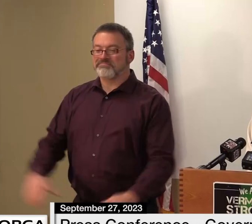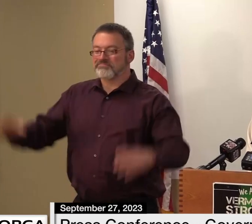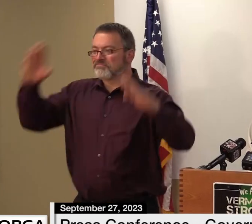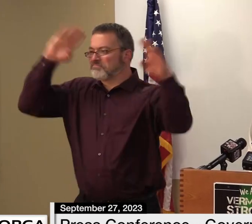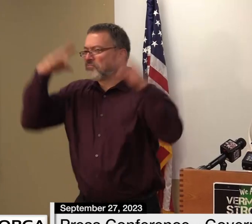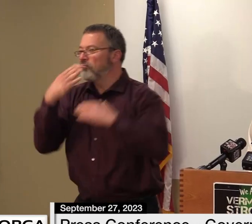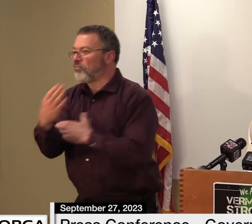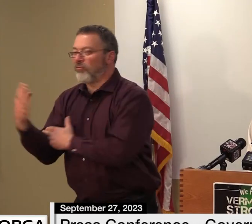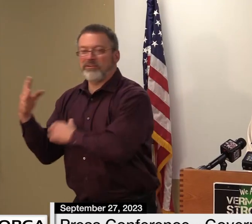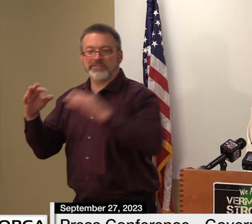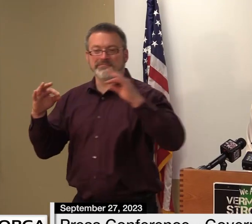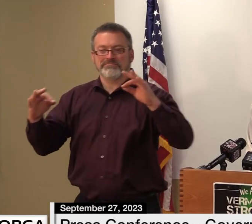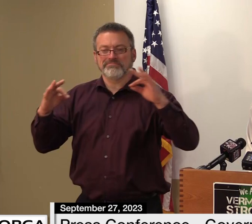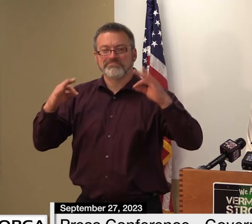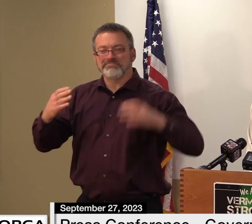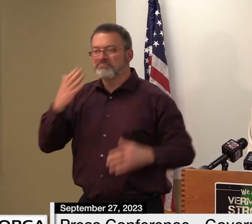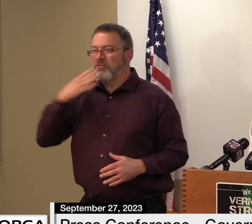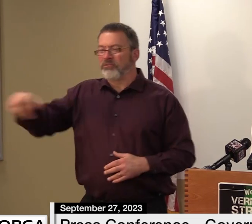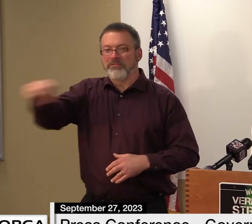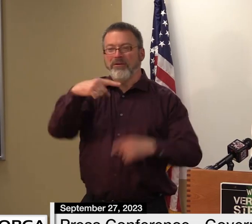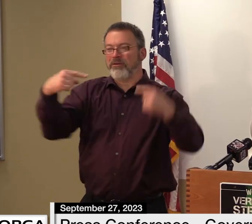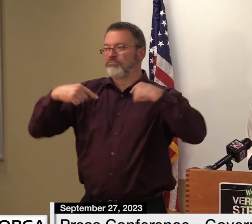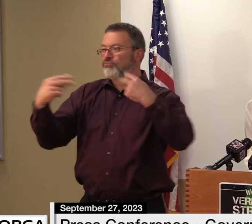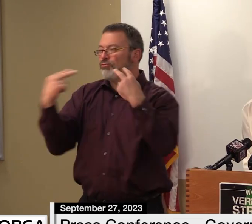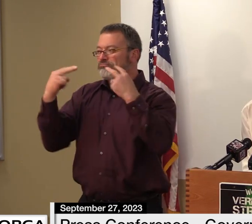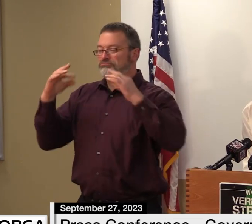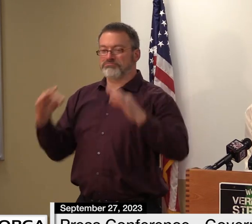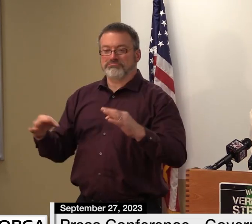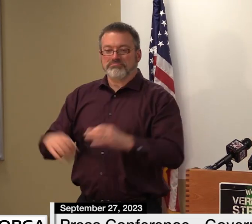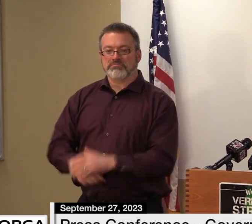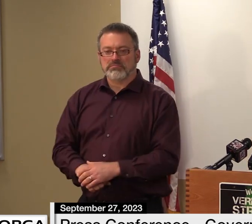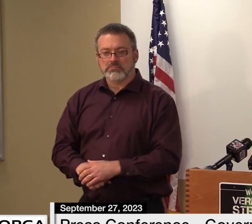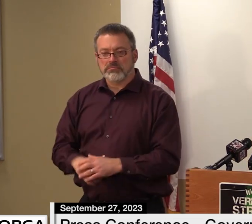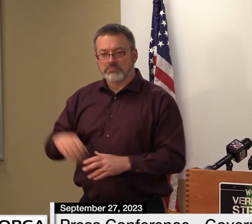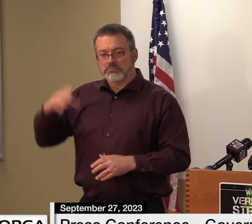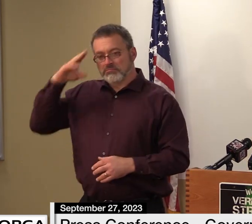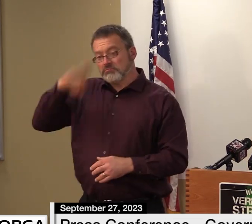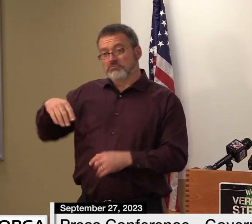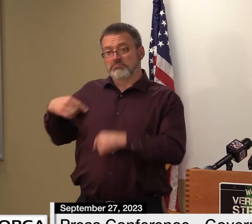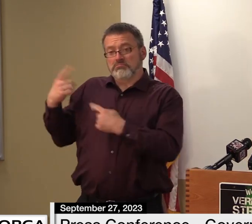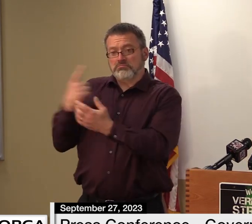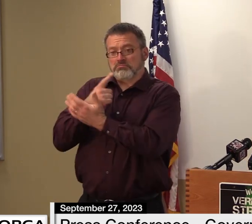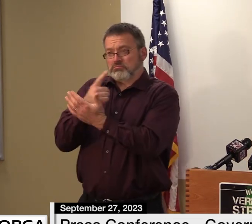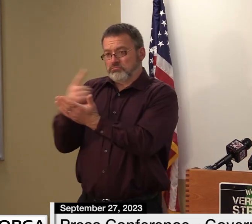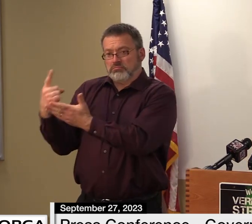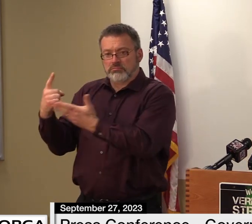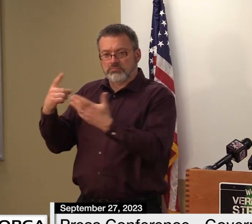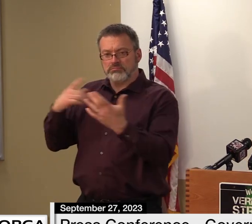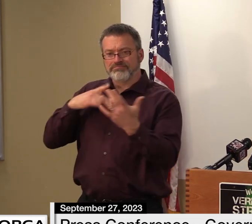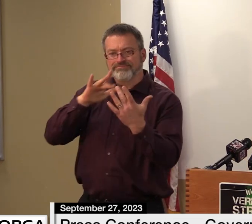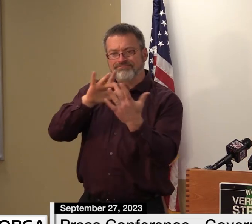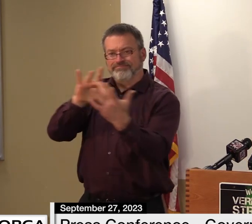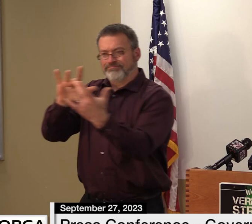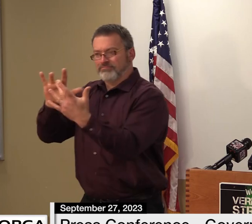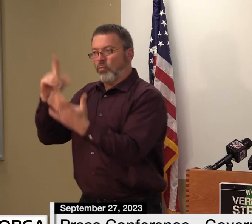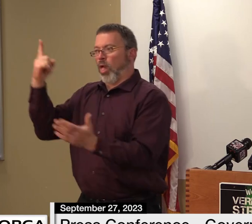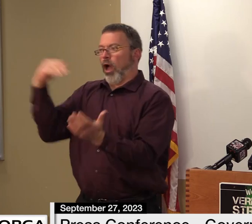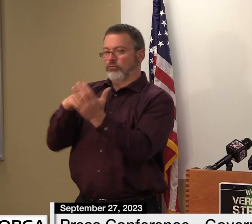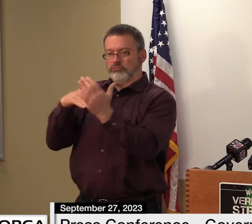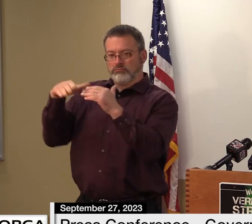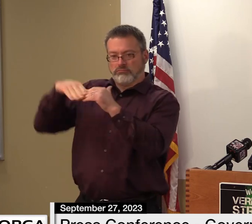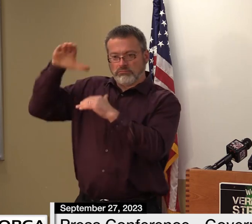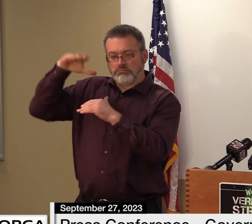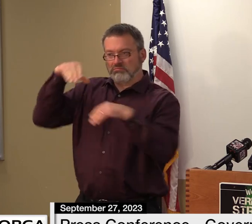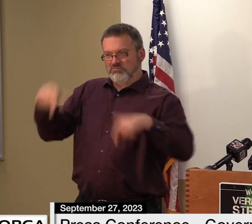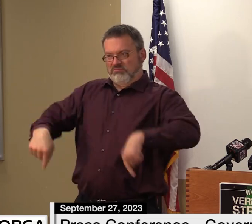Good morning, everyone. Thanks for being here. As you know, last week we began reaching out to about 1,000 Vermonters who had reported damage